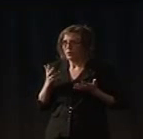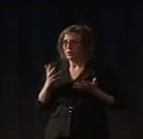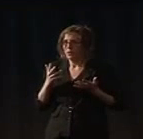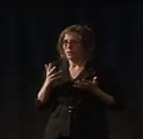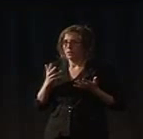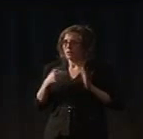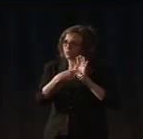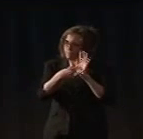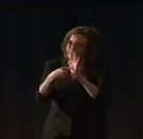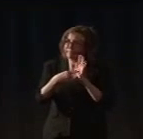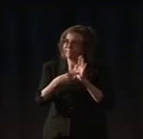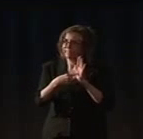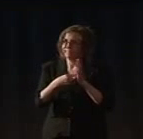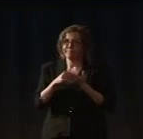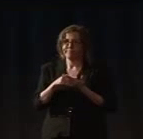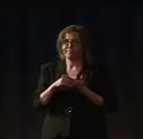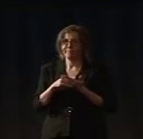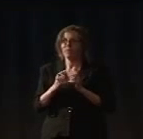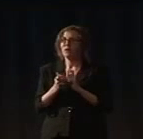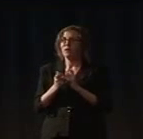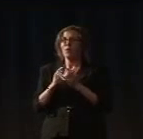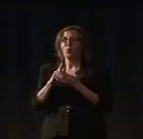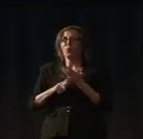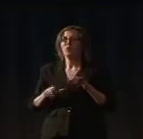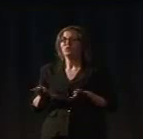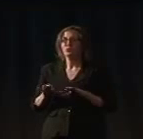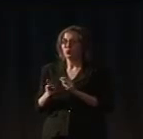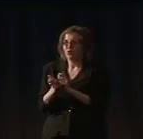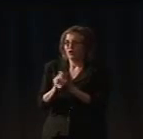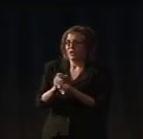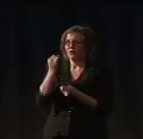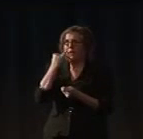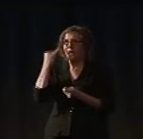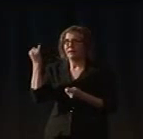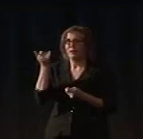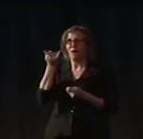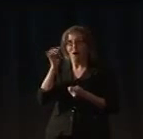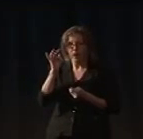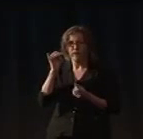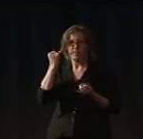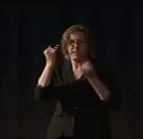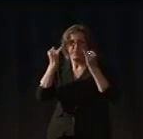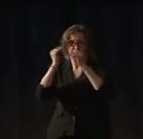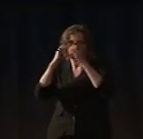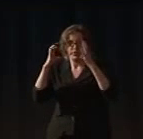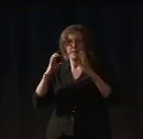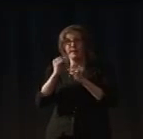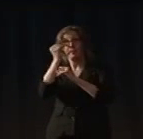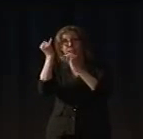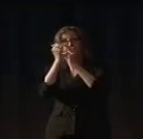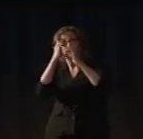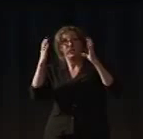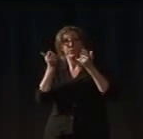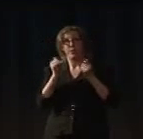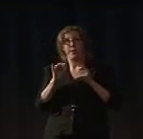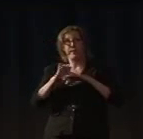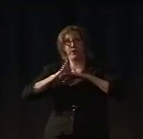What does it change to the very notion of imagination, to be an imagination about the Earth, which is itself moving its